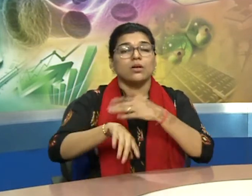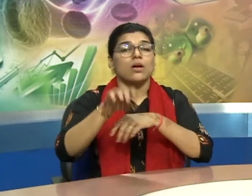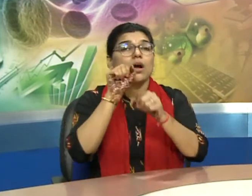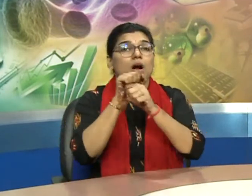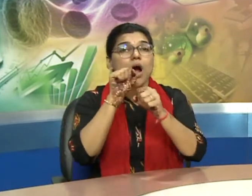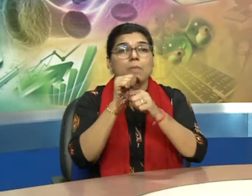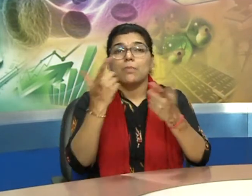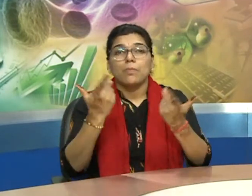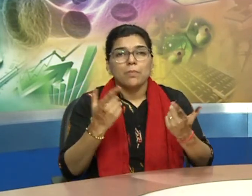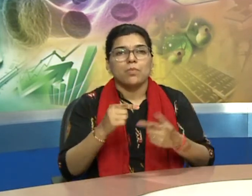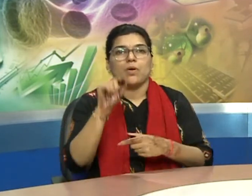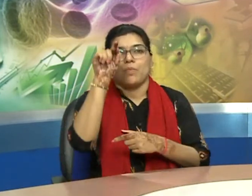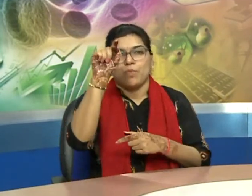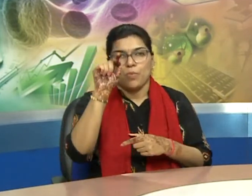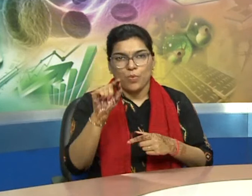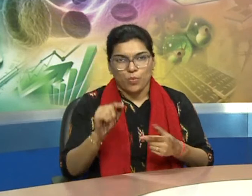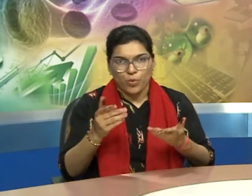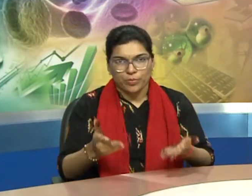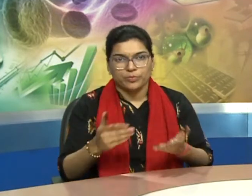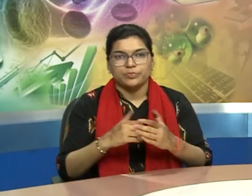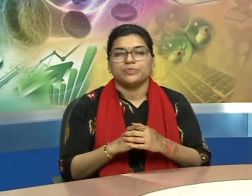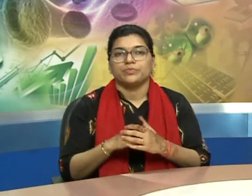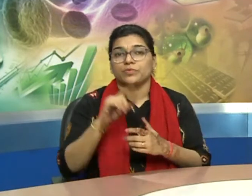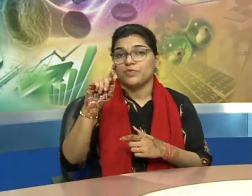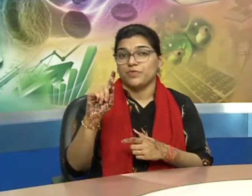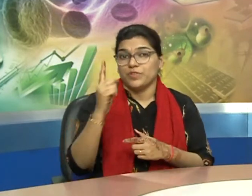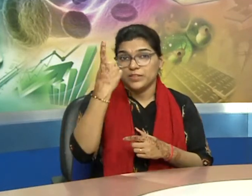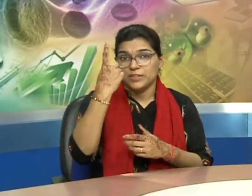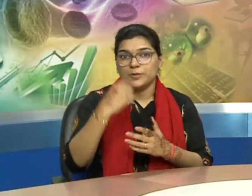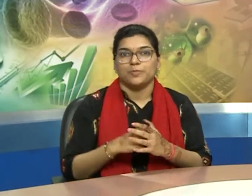Now let us understand the functions of a college library.